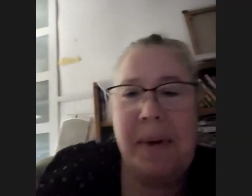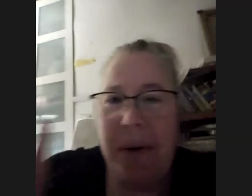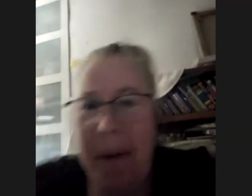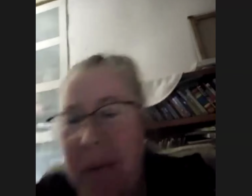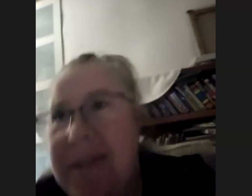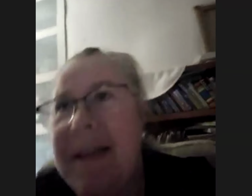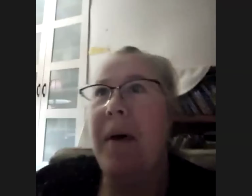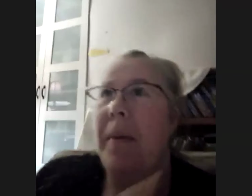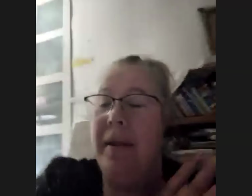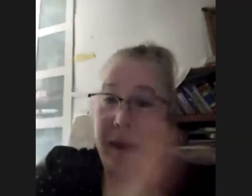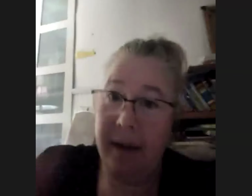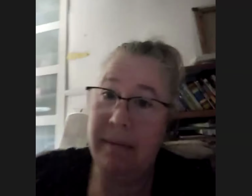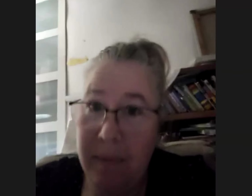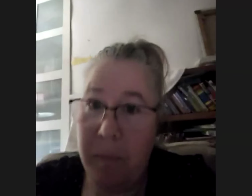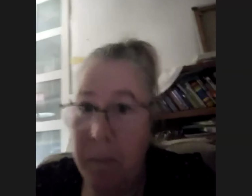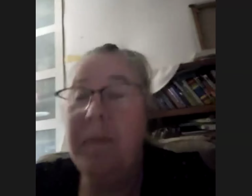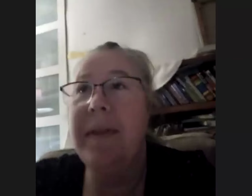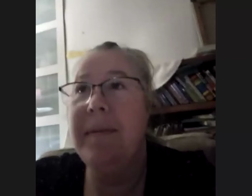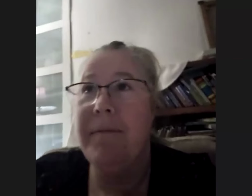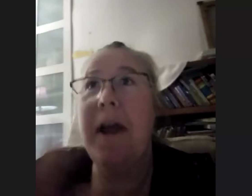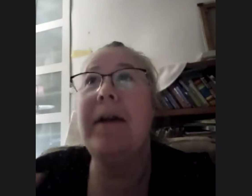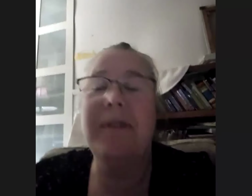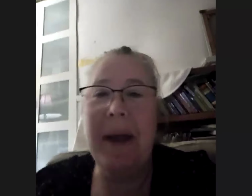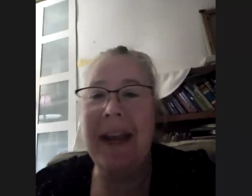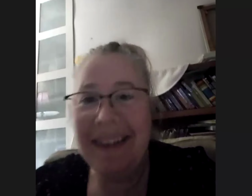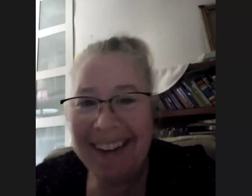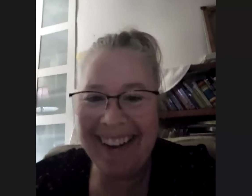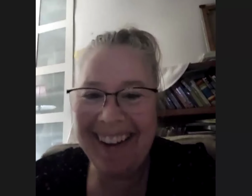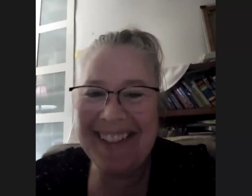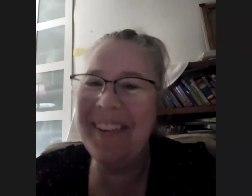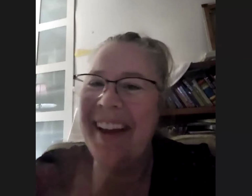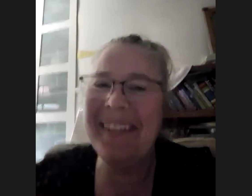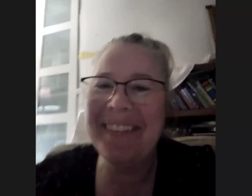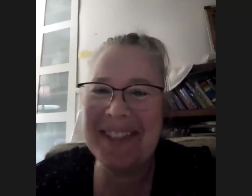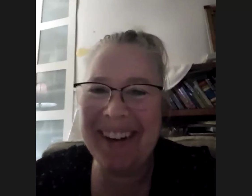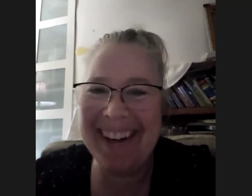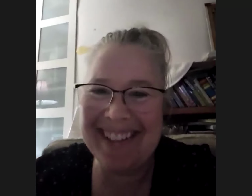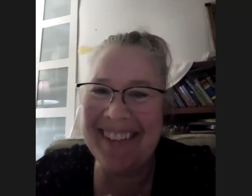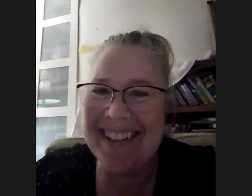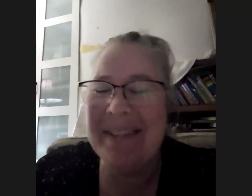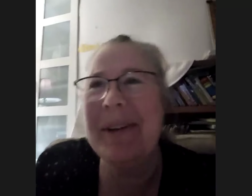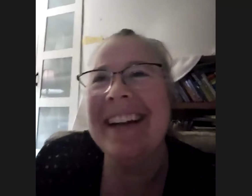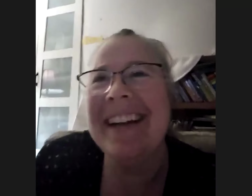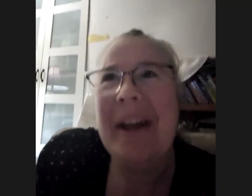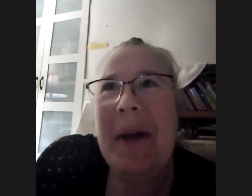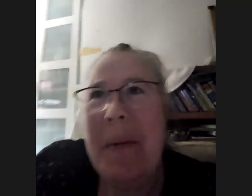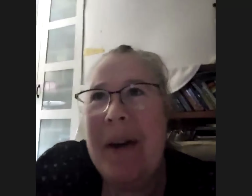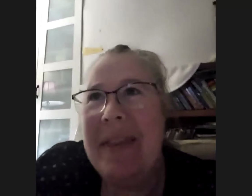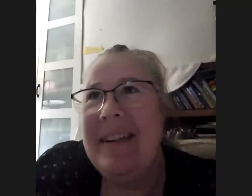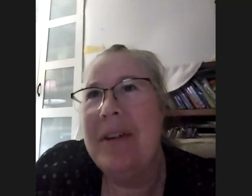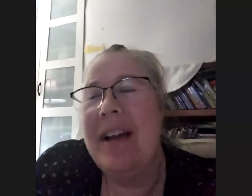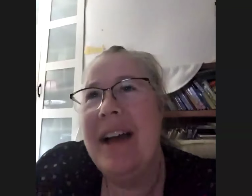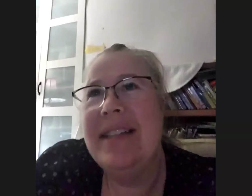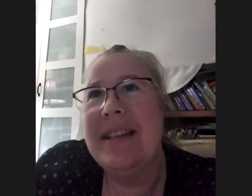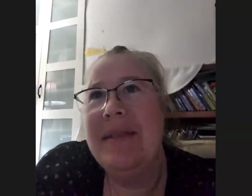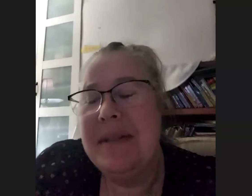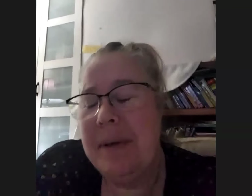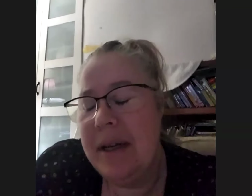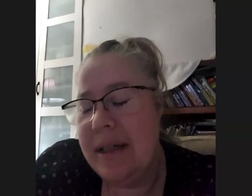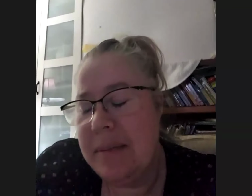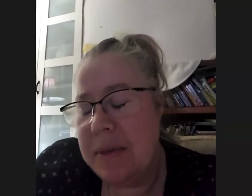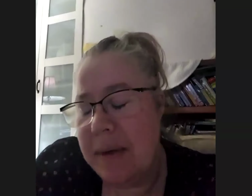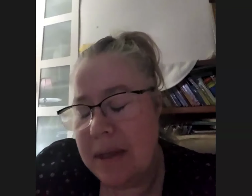since this is recorded, I won't say them all, but like very, very many. It's a lot of experience across the board with different kinds